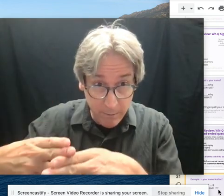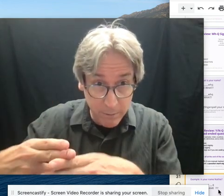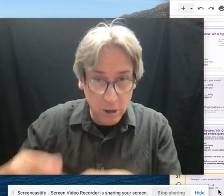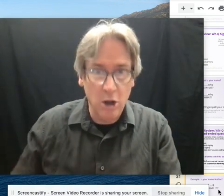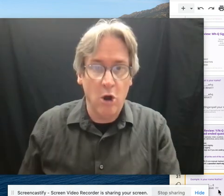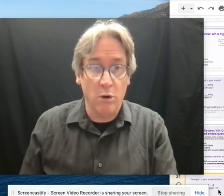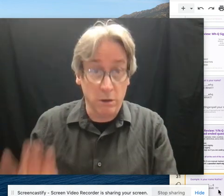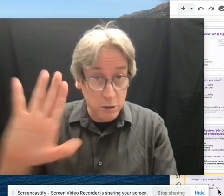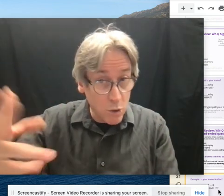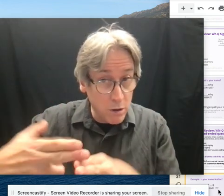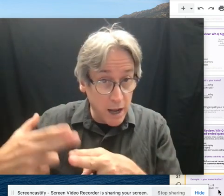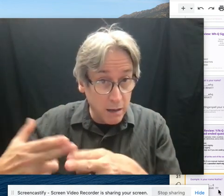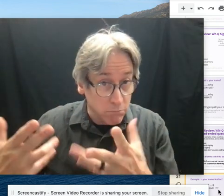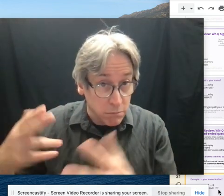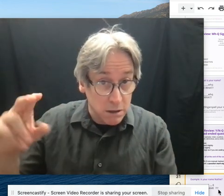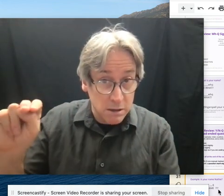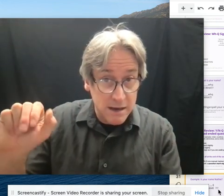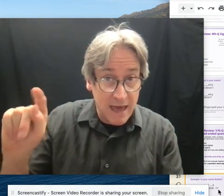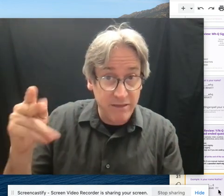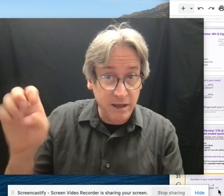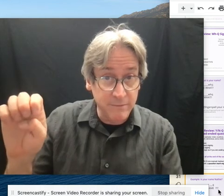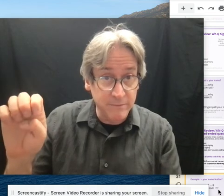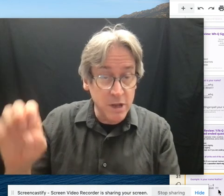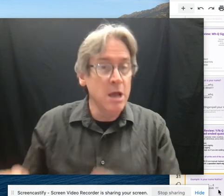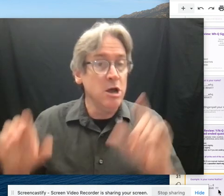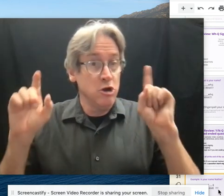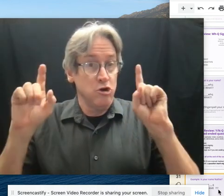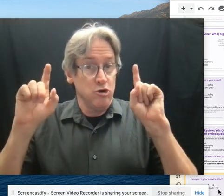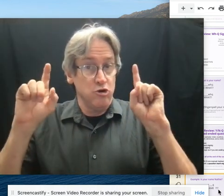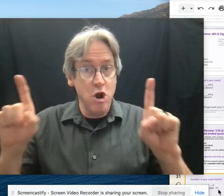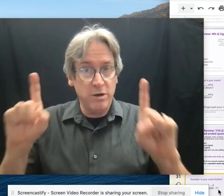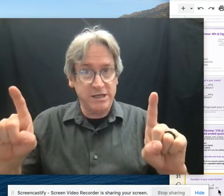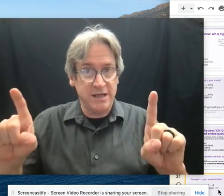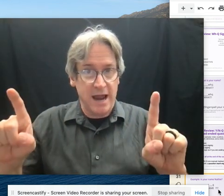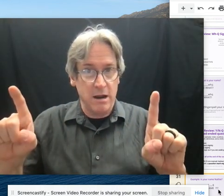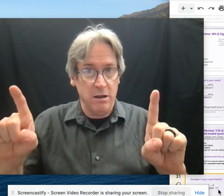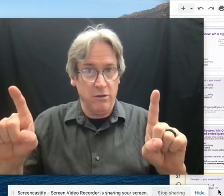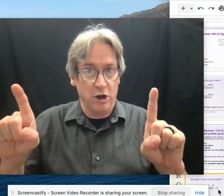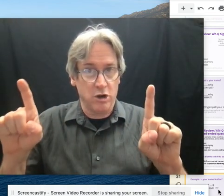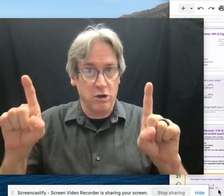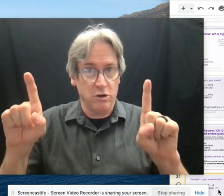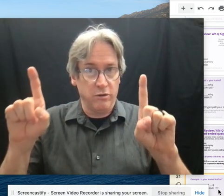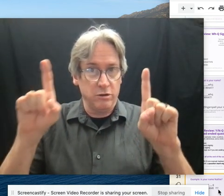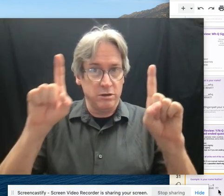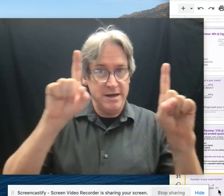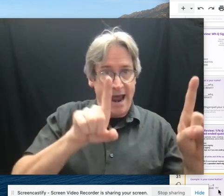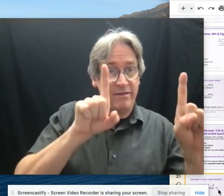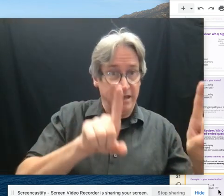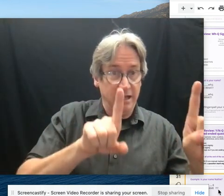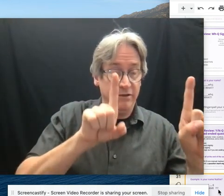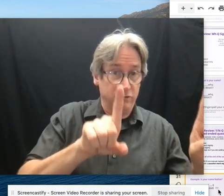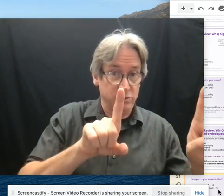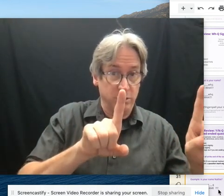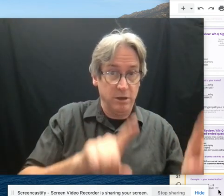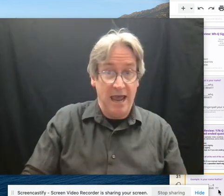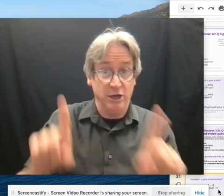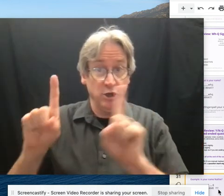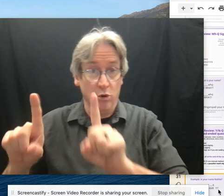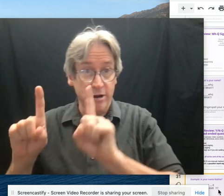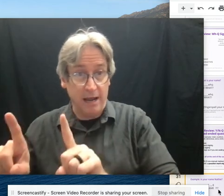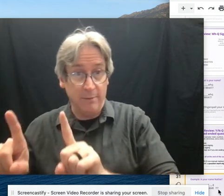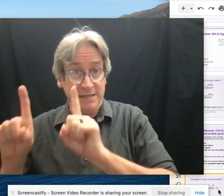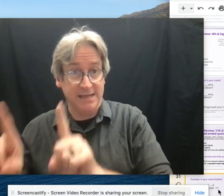name? Or your name, Nathy? Notice that the Nathy in the first one